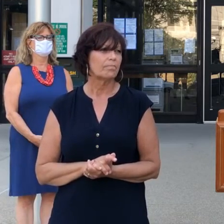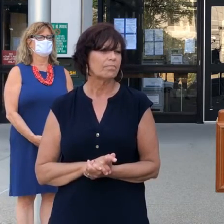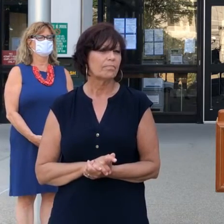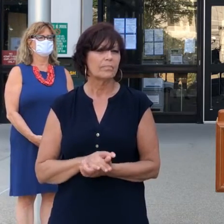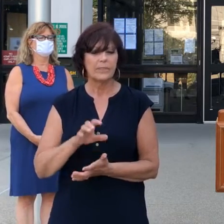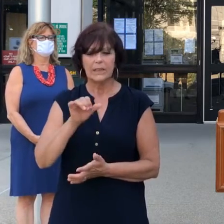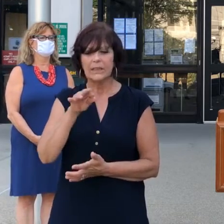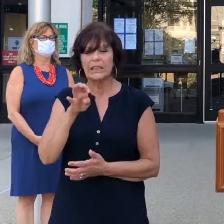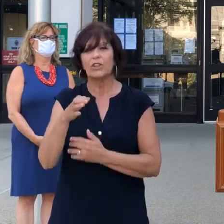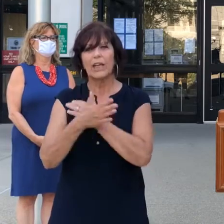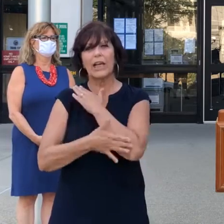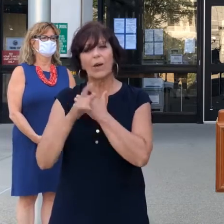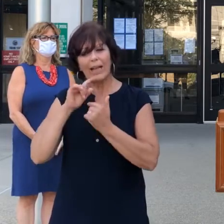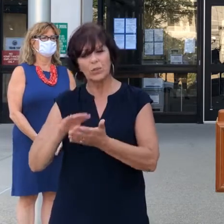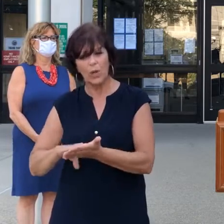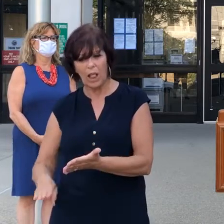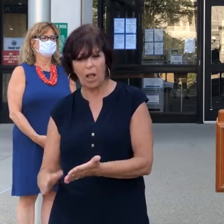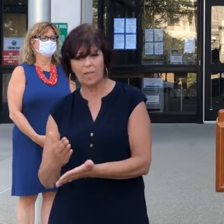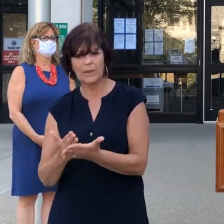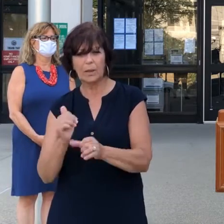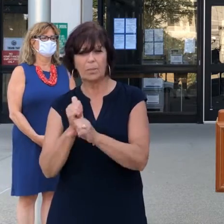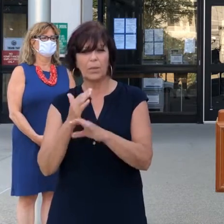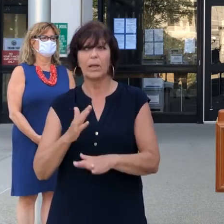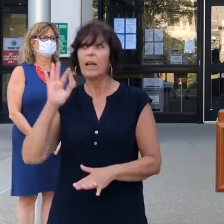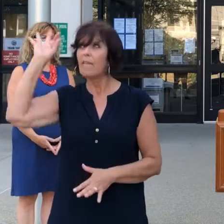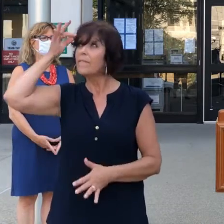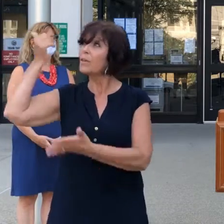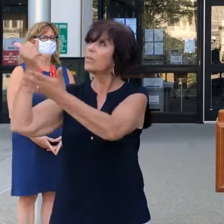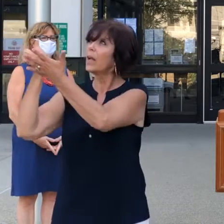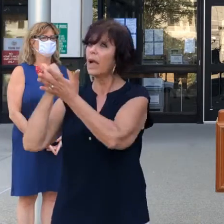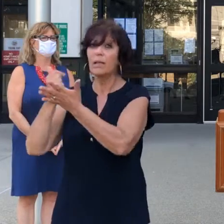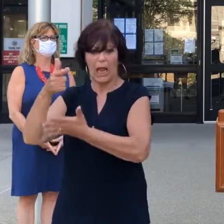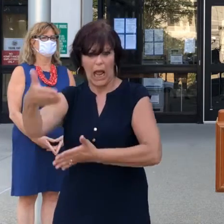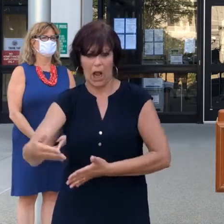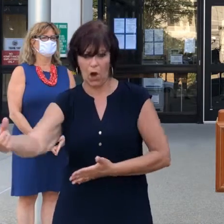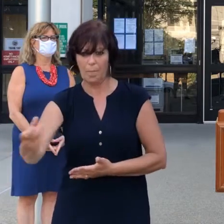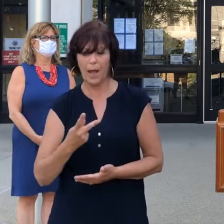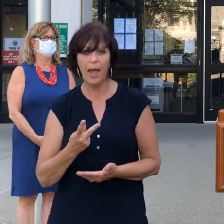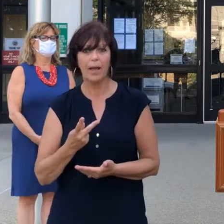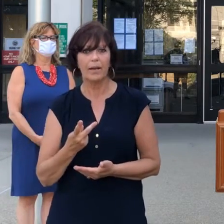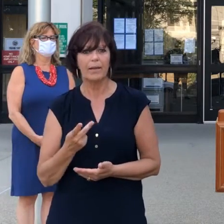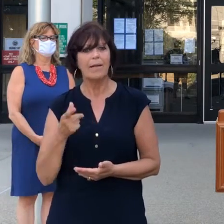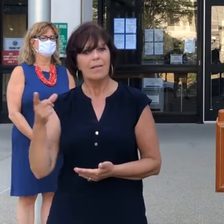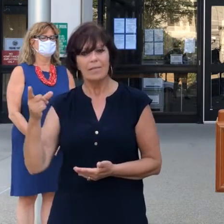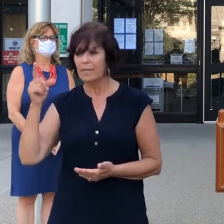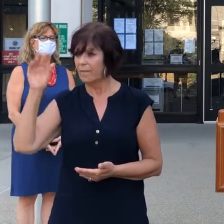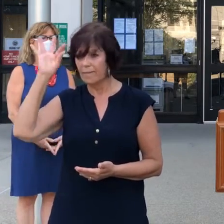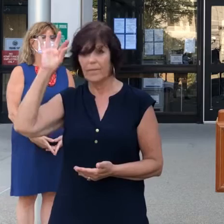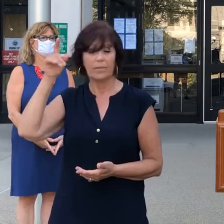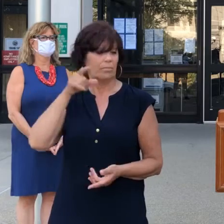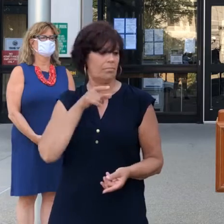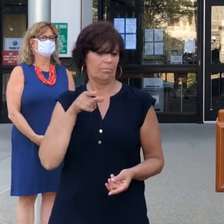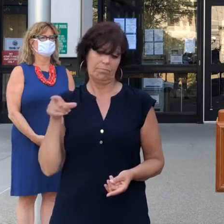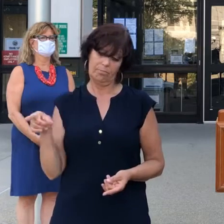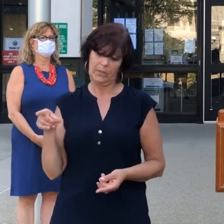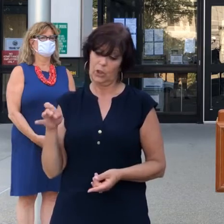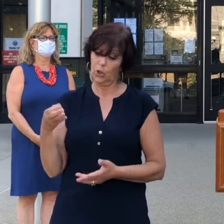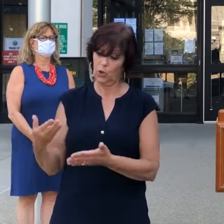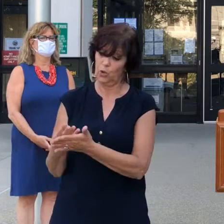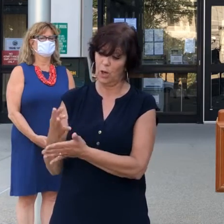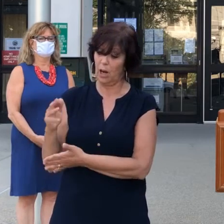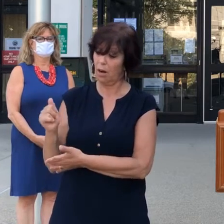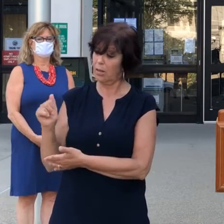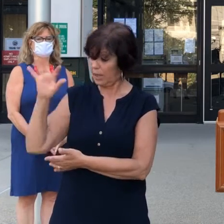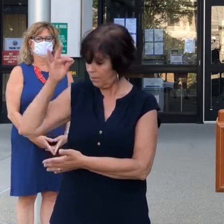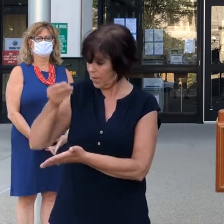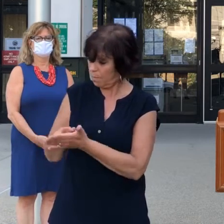Erie County had to lay off some employees. If we give federal aid, our goal is to bring back those employees. They got federal aid. They may have met the letter of the law, but